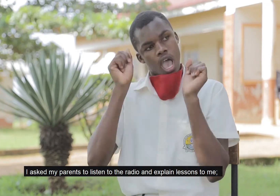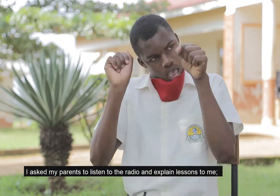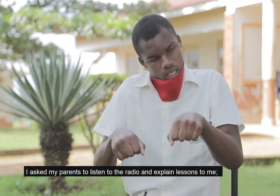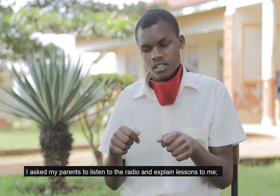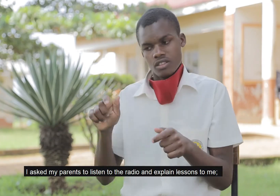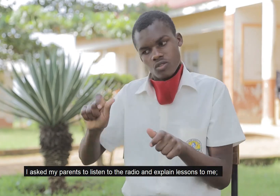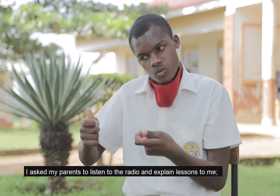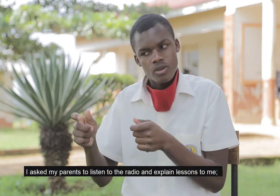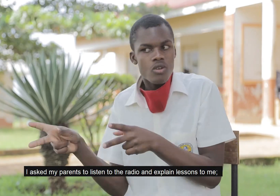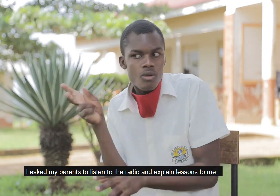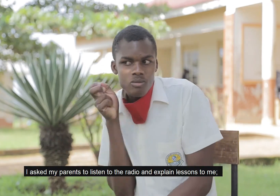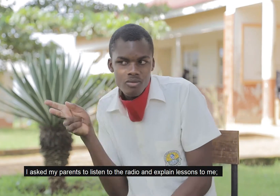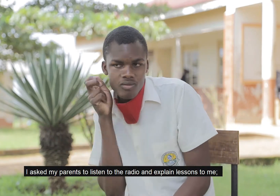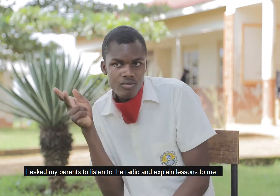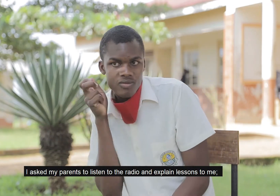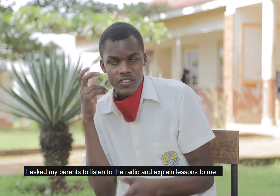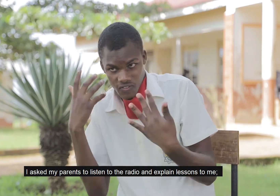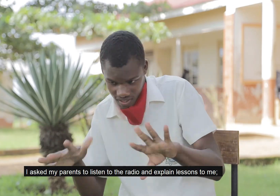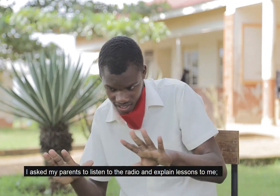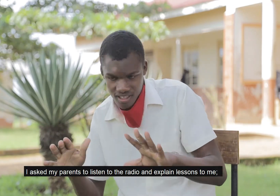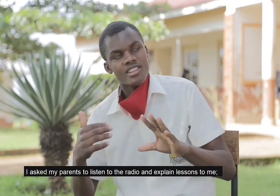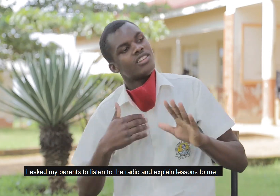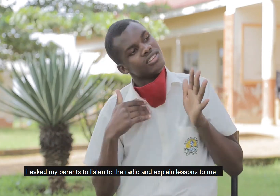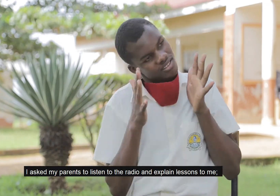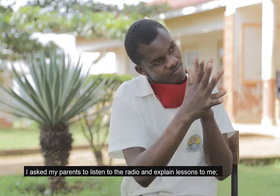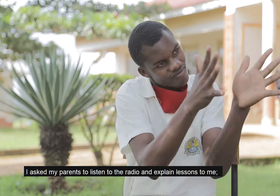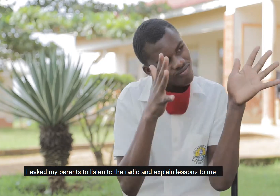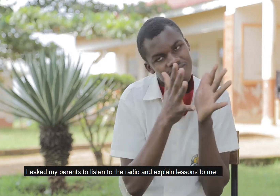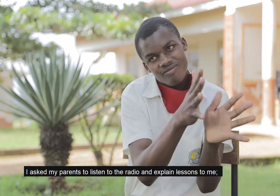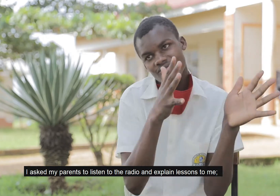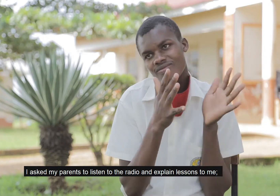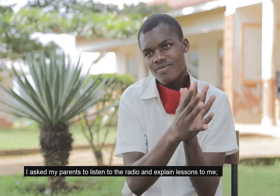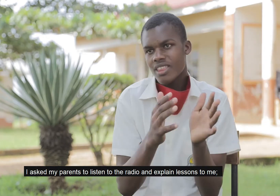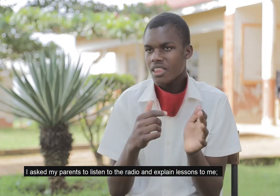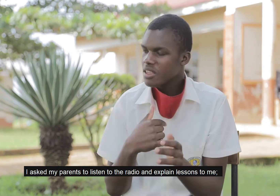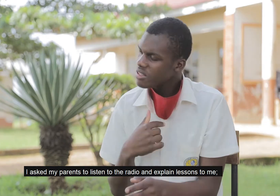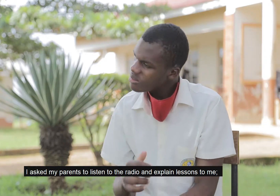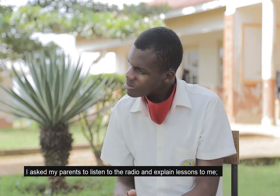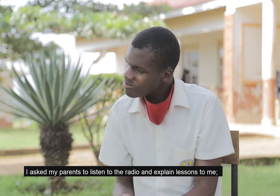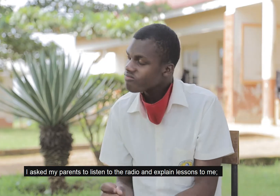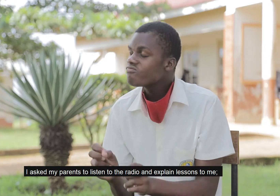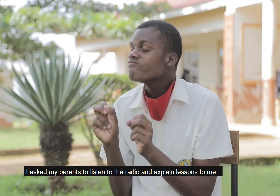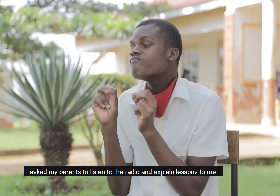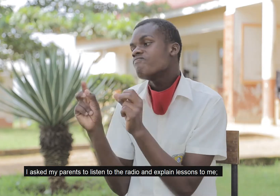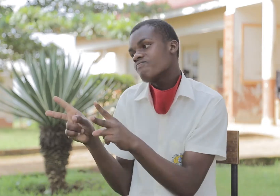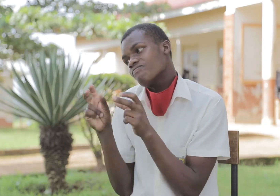I asked my parents to listen to radio and explain lessons to me.